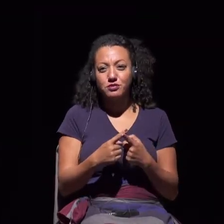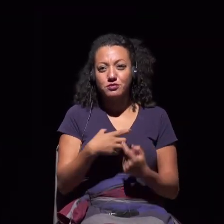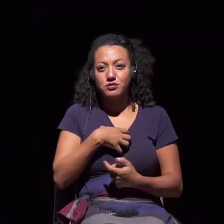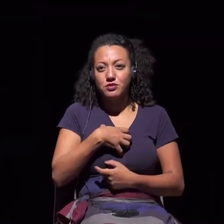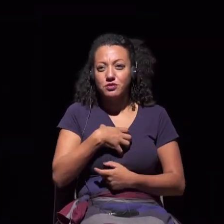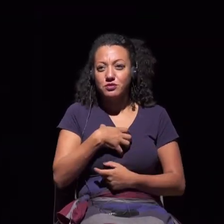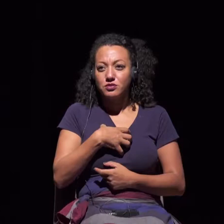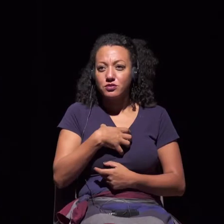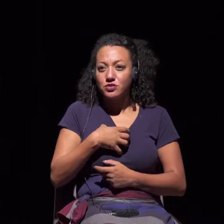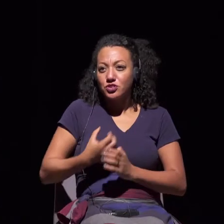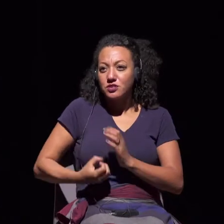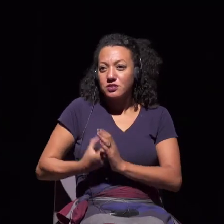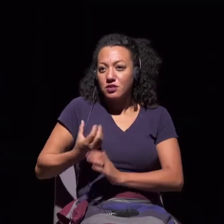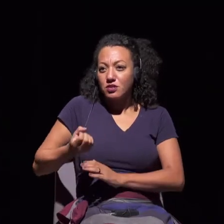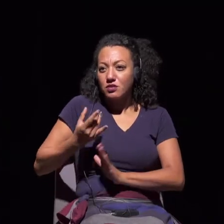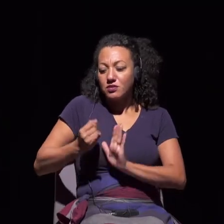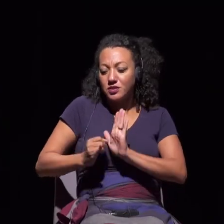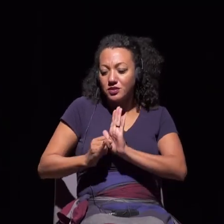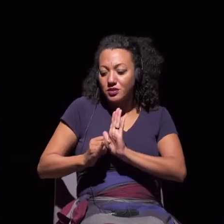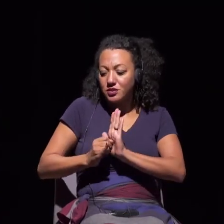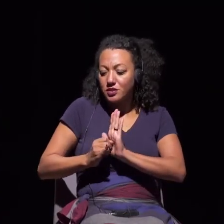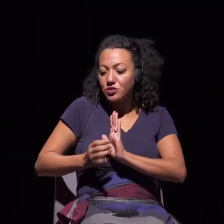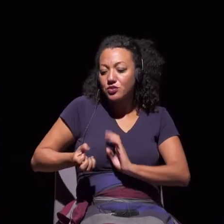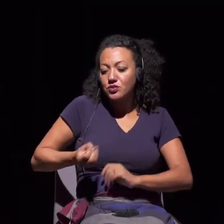within society.